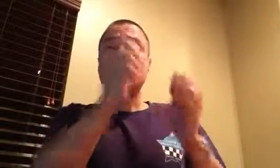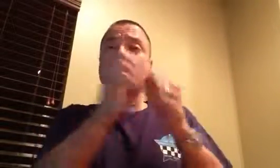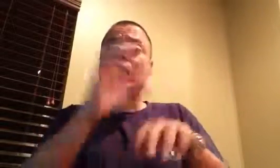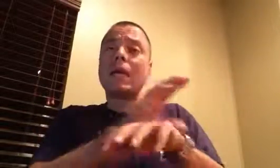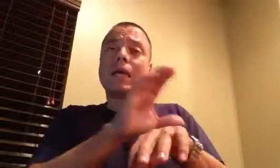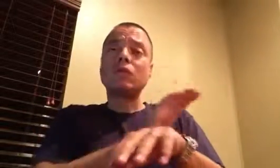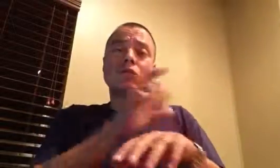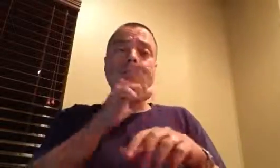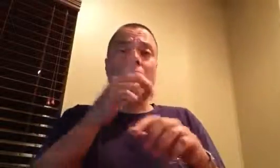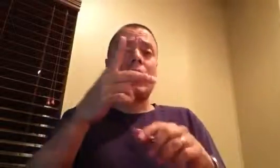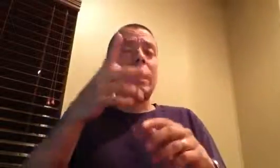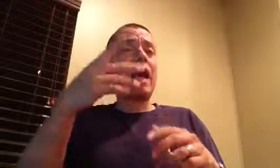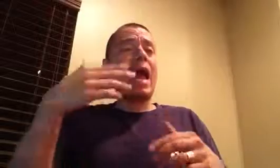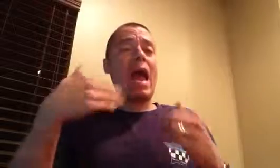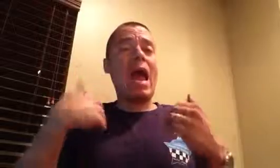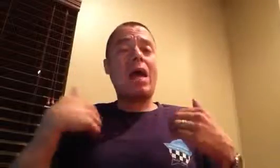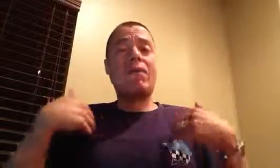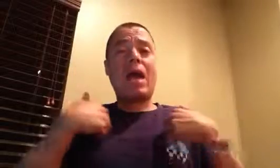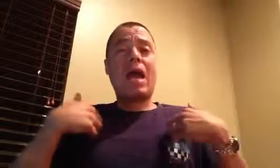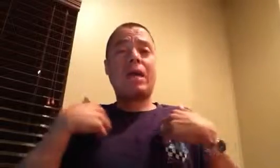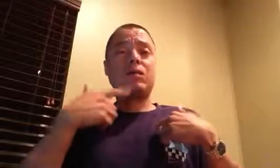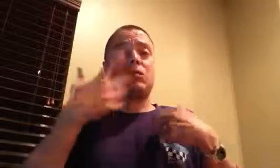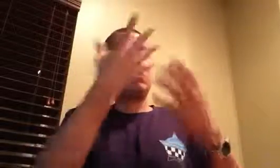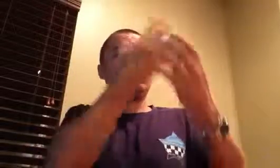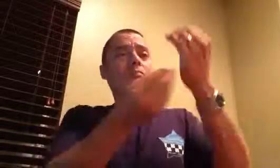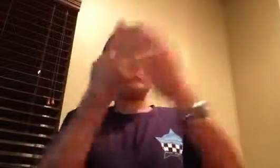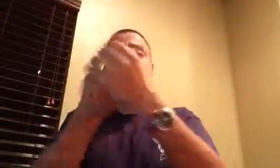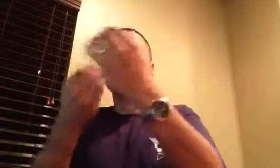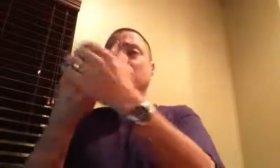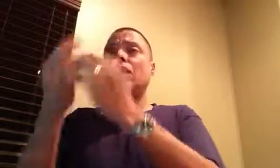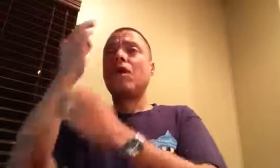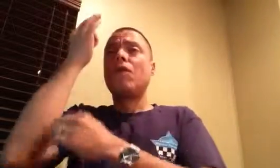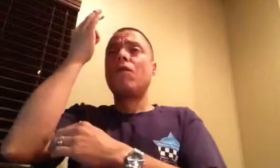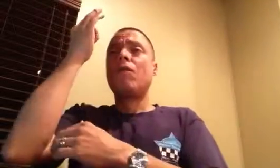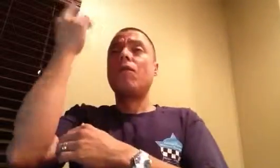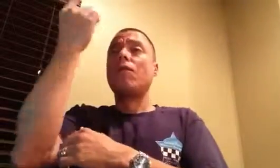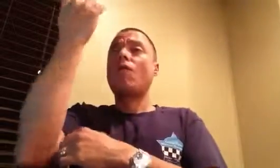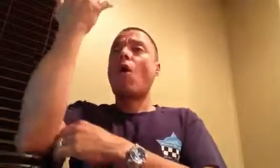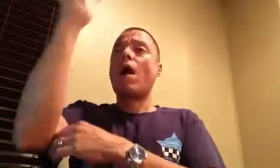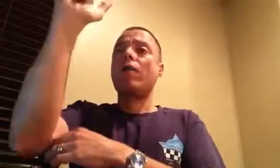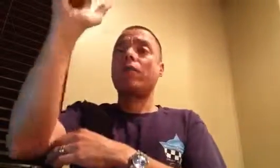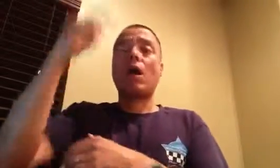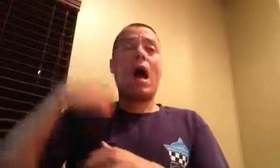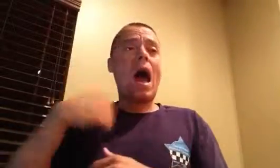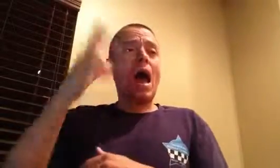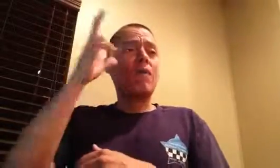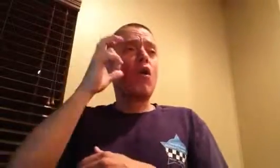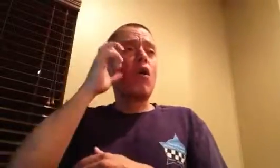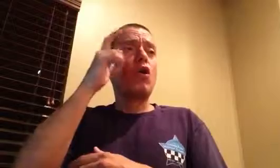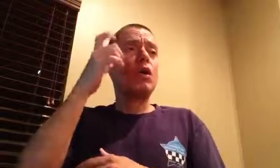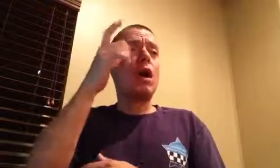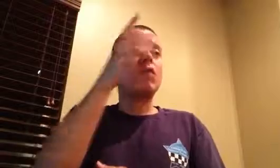life, I have dreamt of seeing the great herds of wild animals, jungles and rainforests, full of birds and